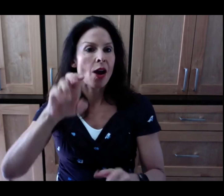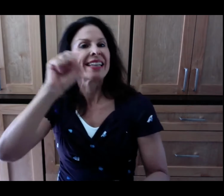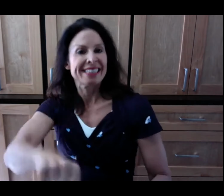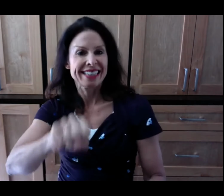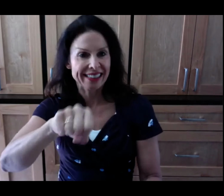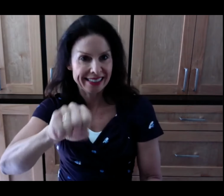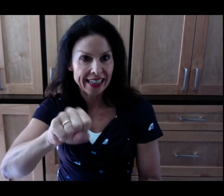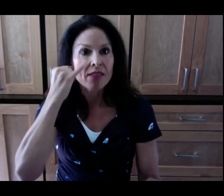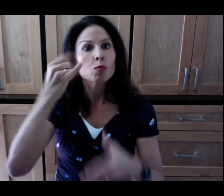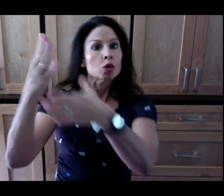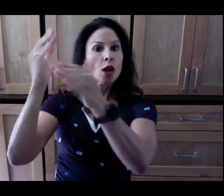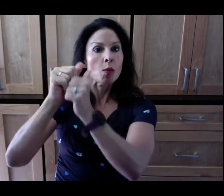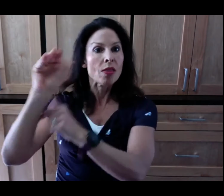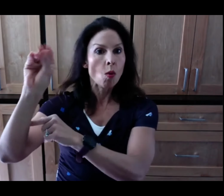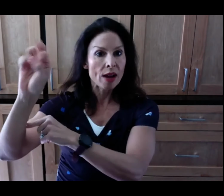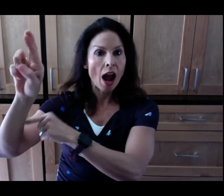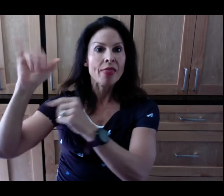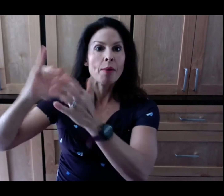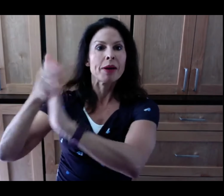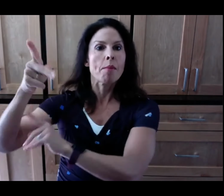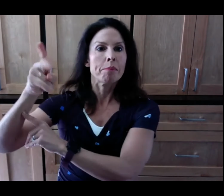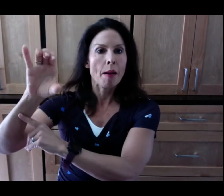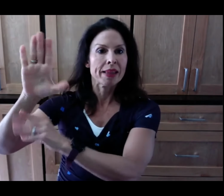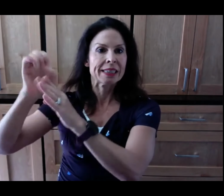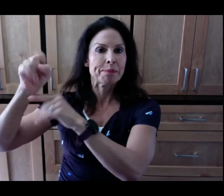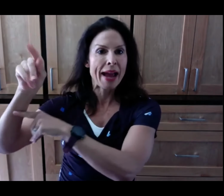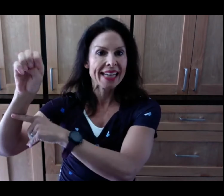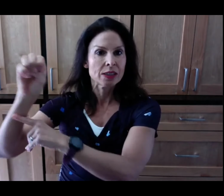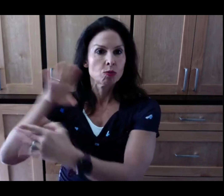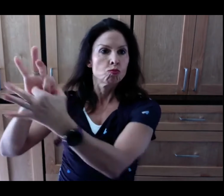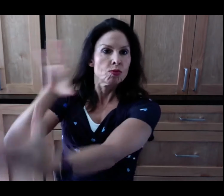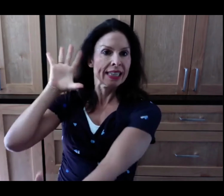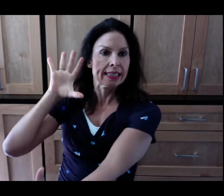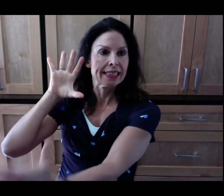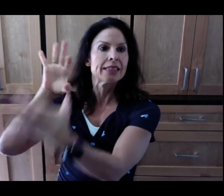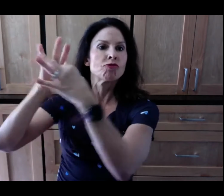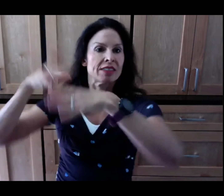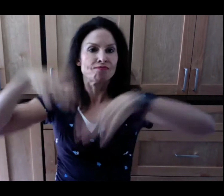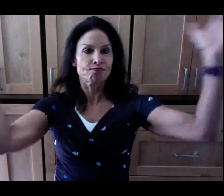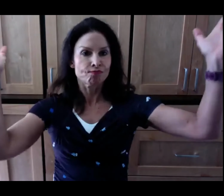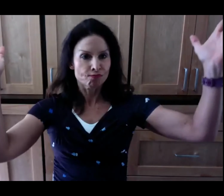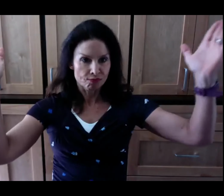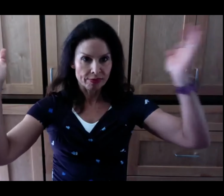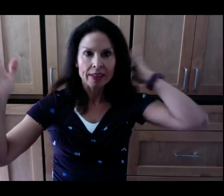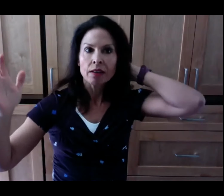So are you saying if you use GIF, can you share those with OER? Yes, the answer is yes. It's a public space, so it is